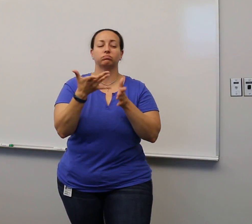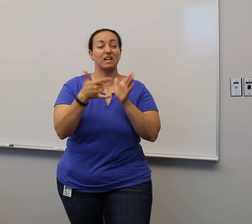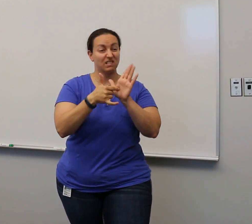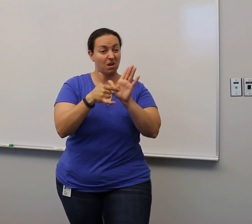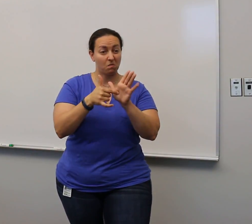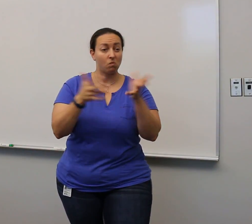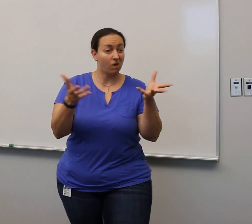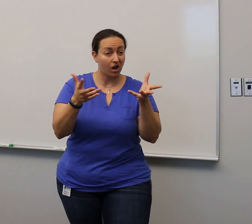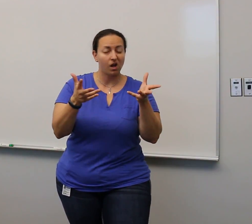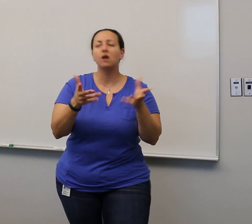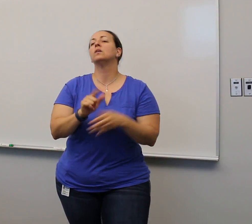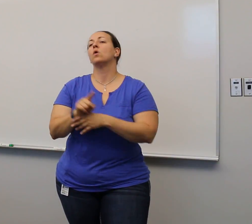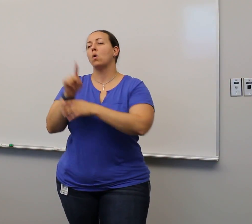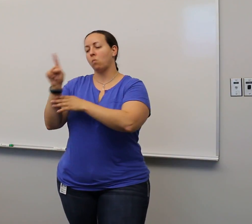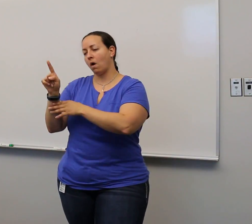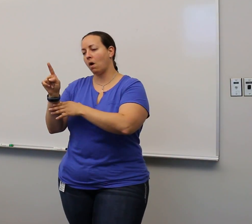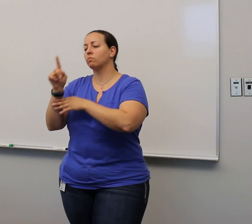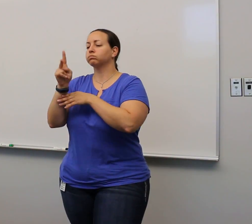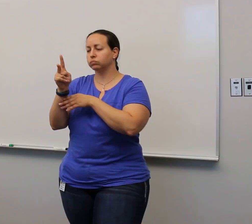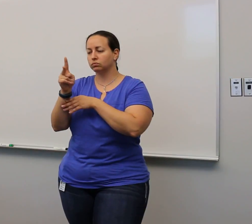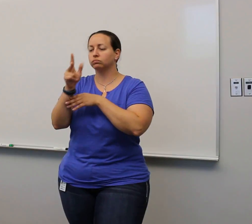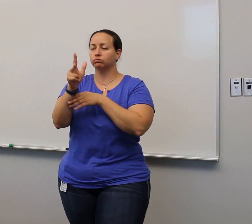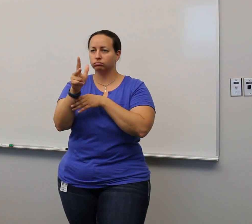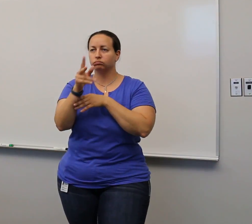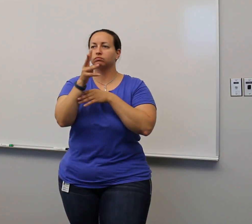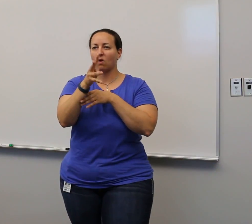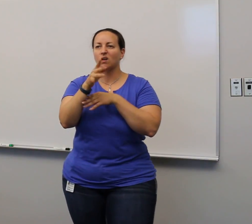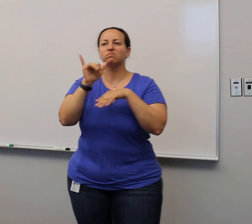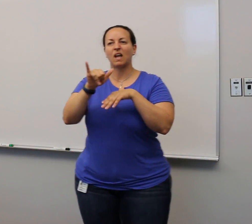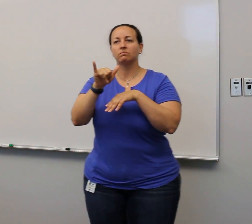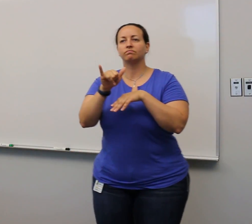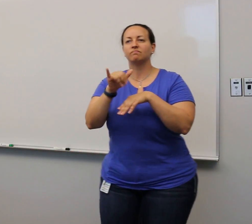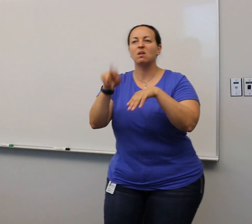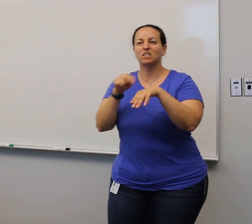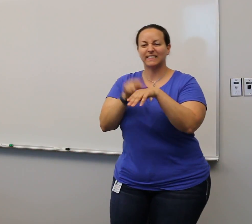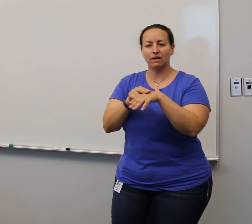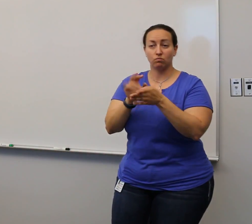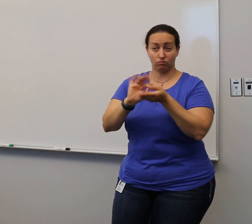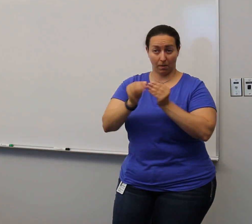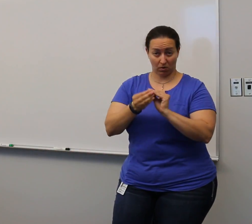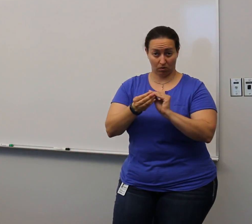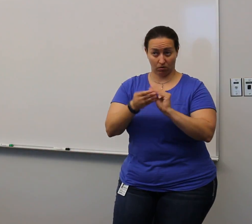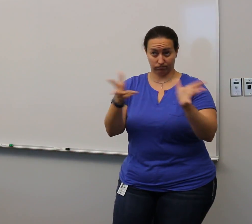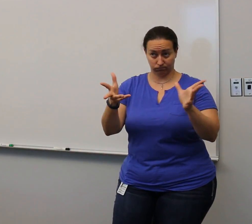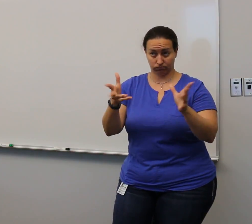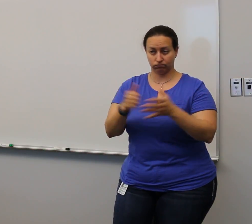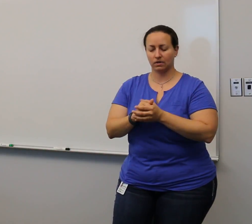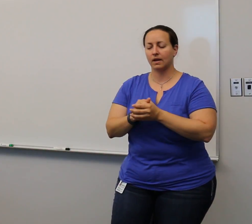number 1, 2, 3, and 4. These are all natural numbers. And this pattern that I've established